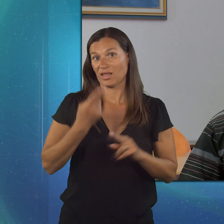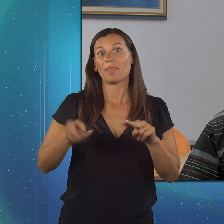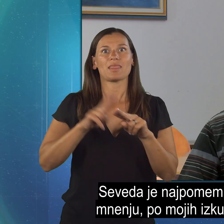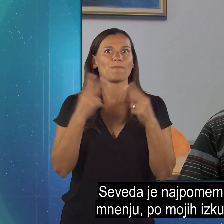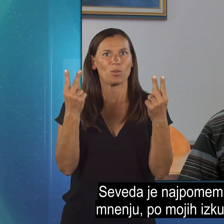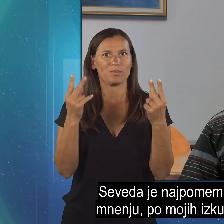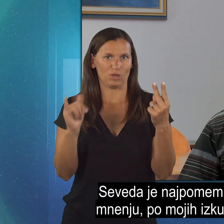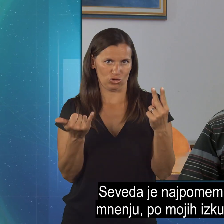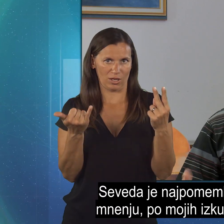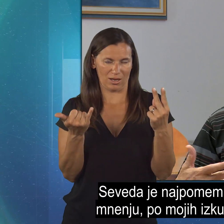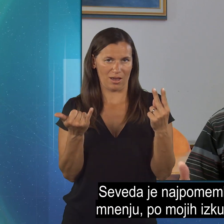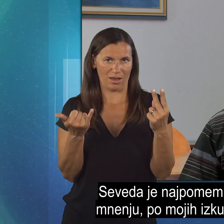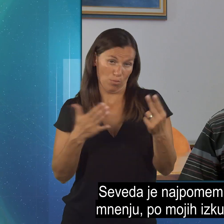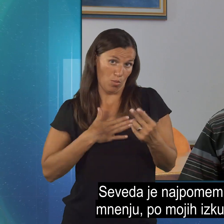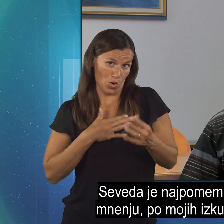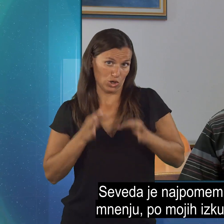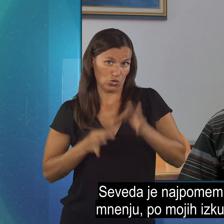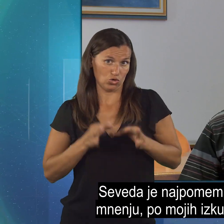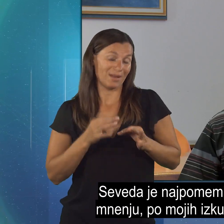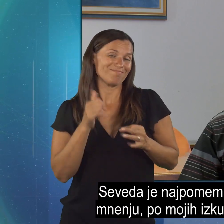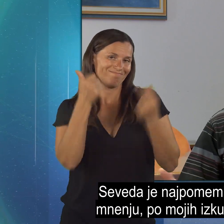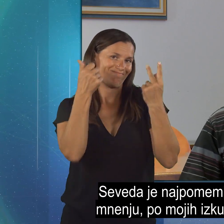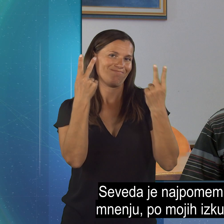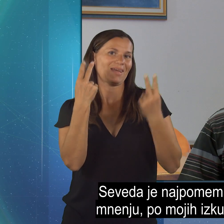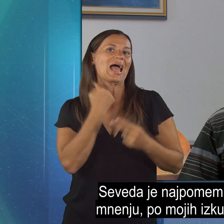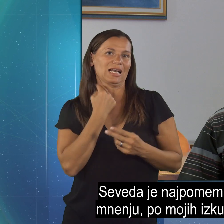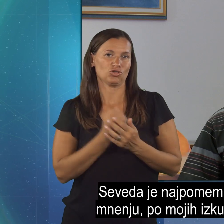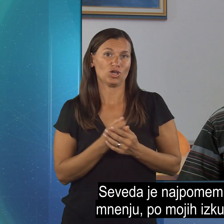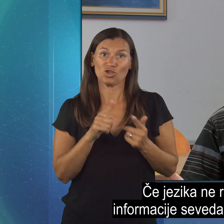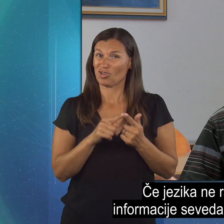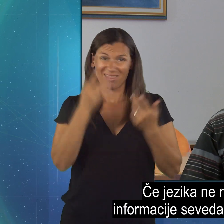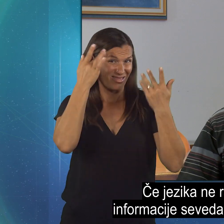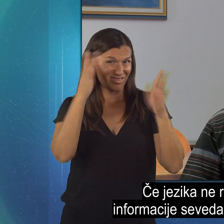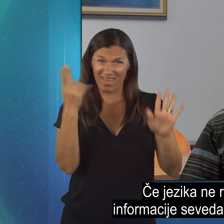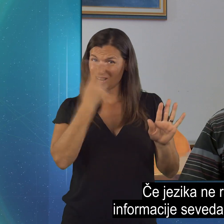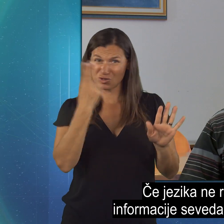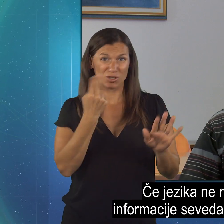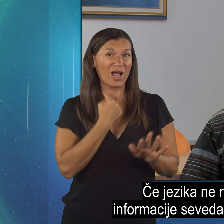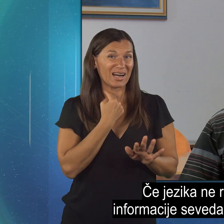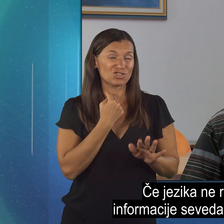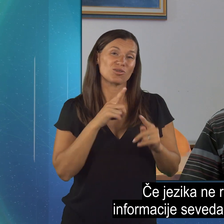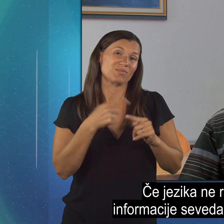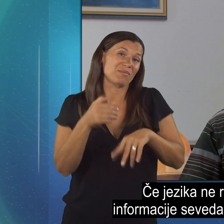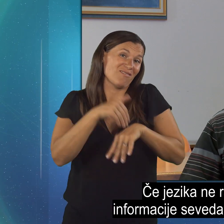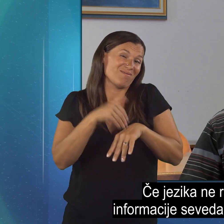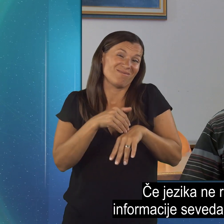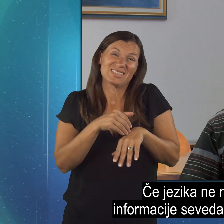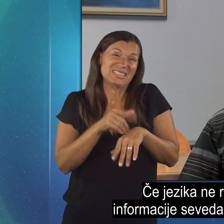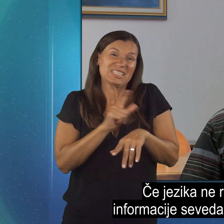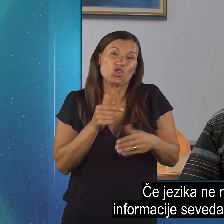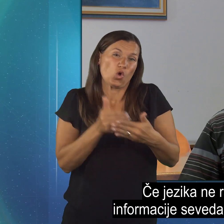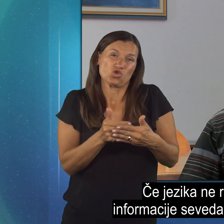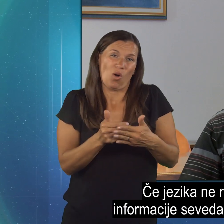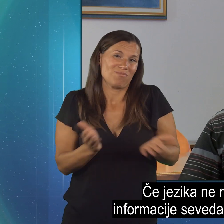So of course, the most important one in my experience is English. If you can't understand the language, then the information is